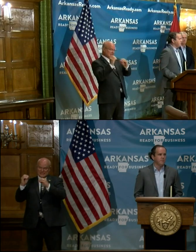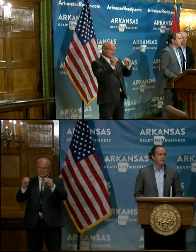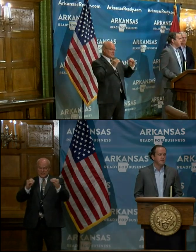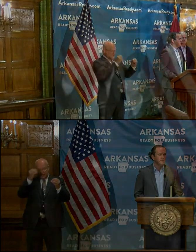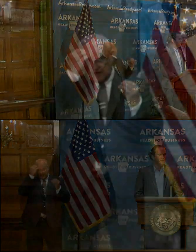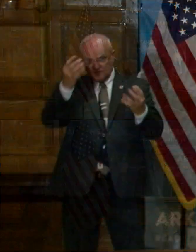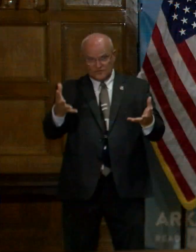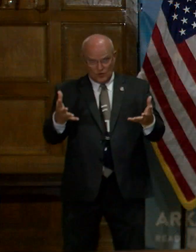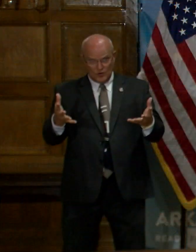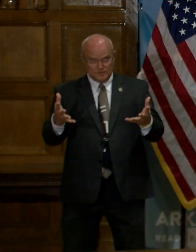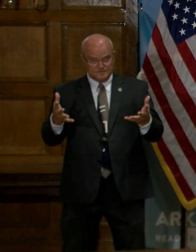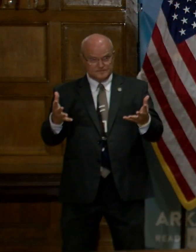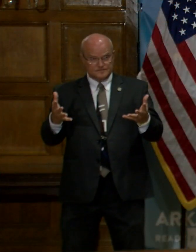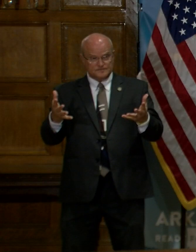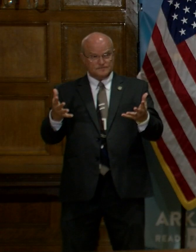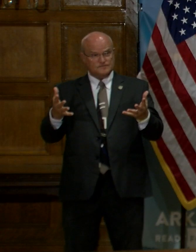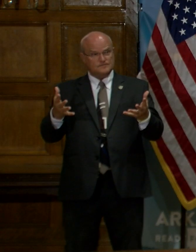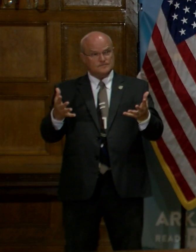and inform